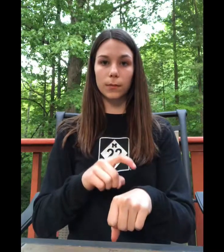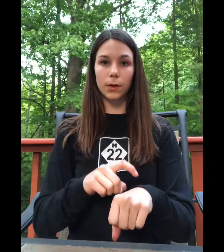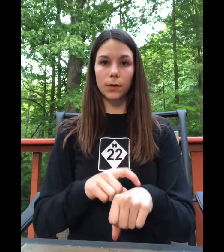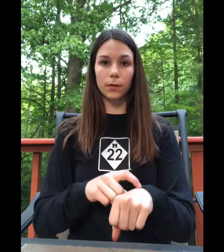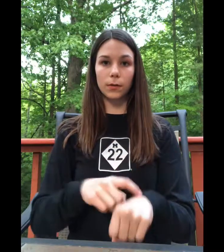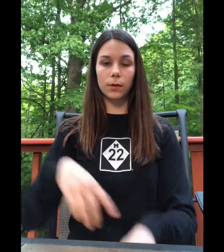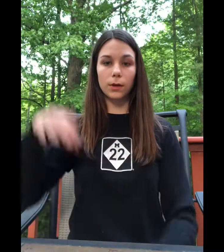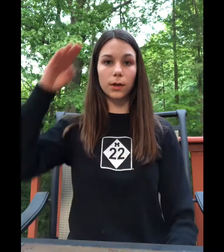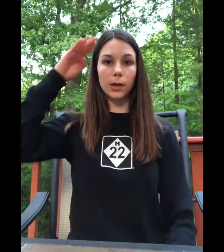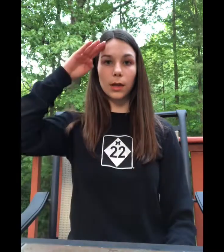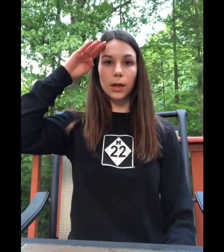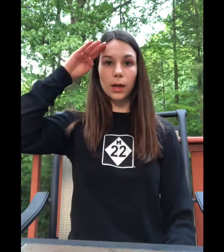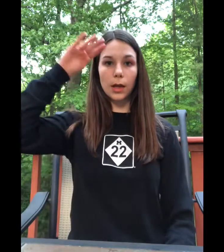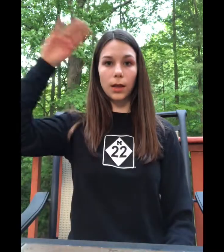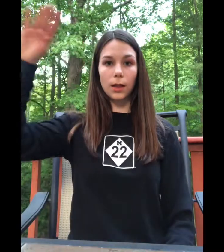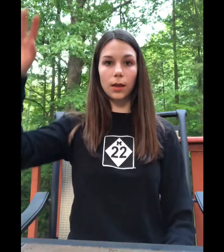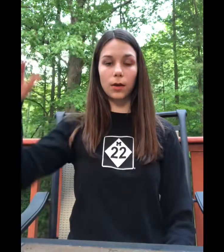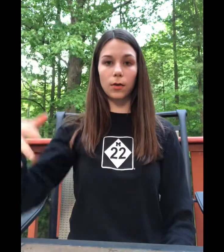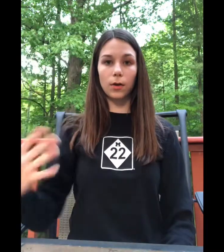Skin a bone. Hello,